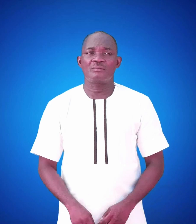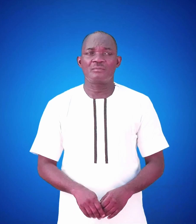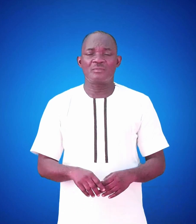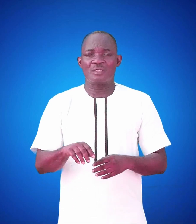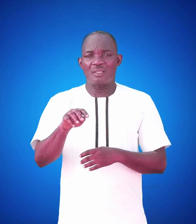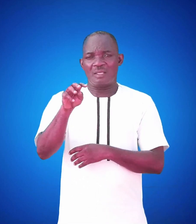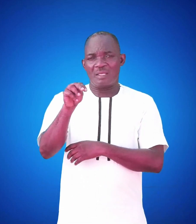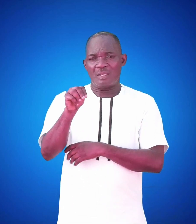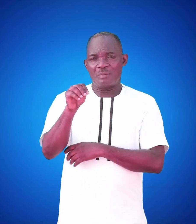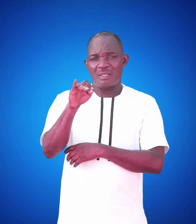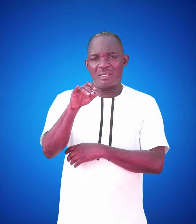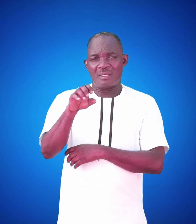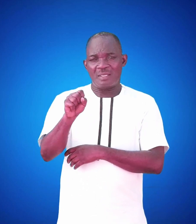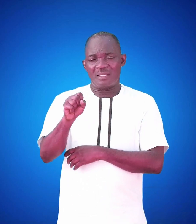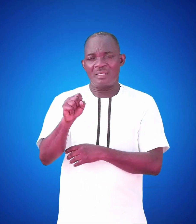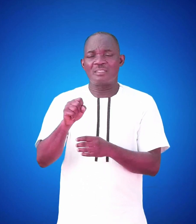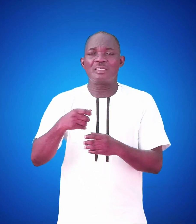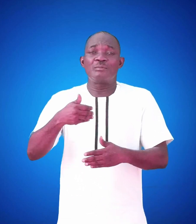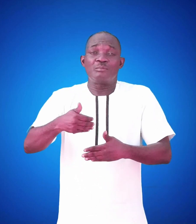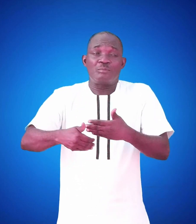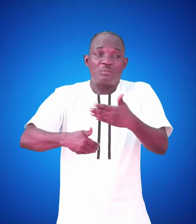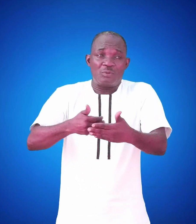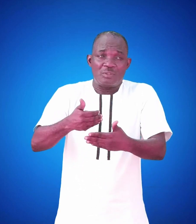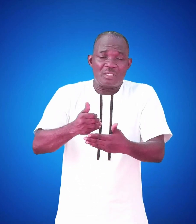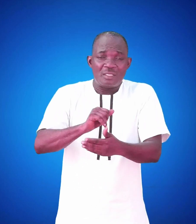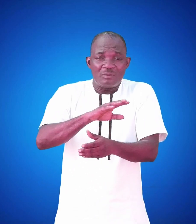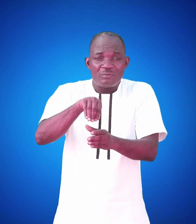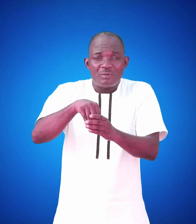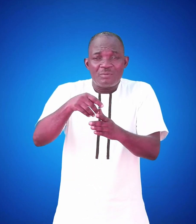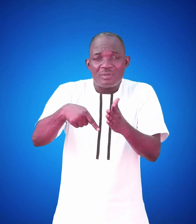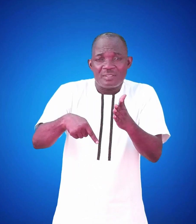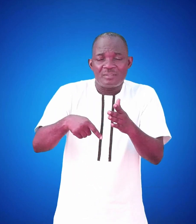The MIS process involves